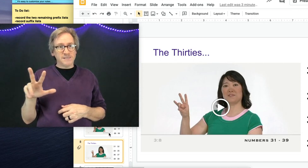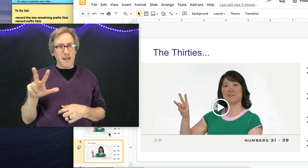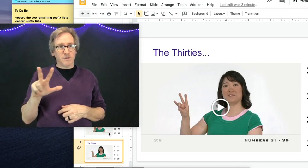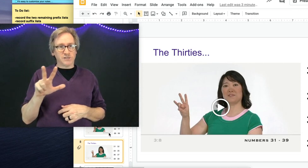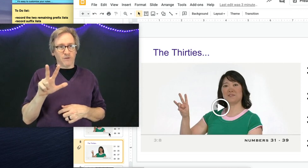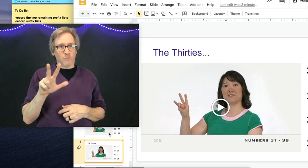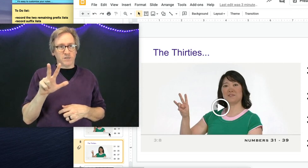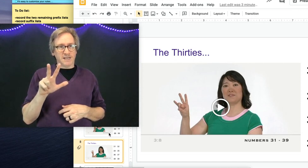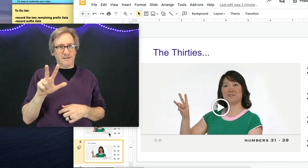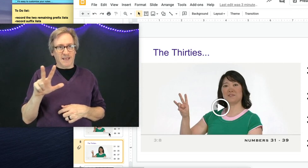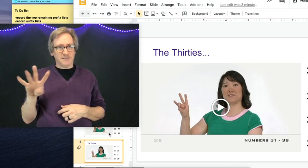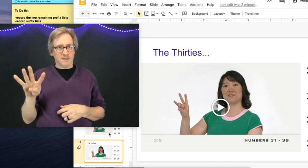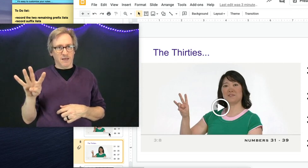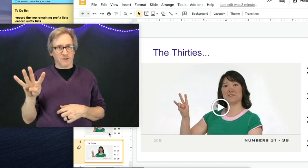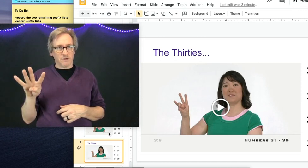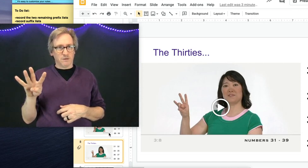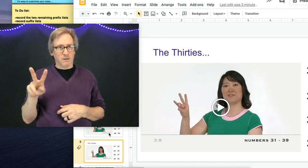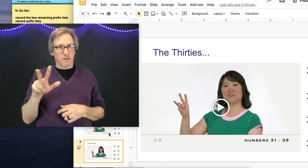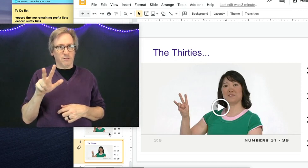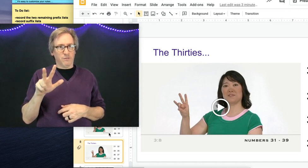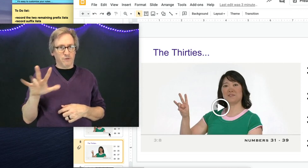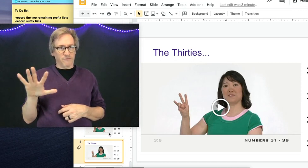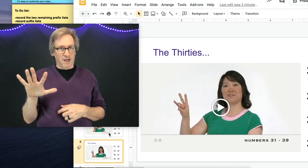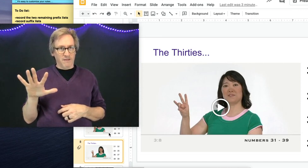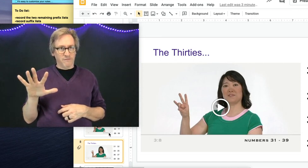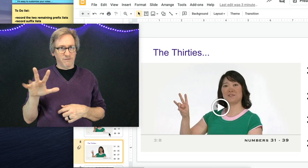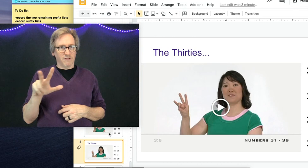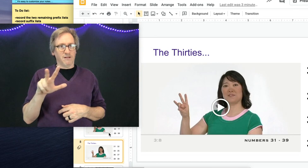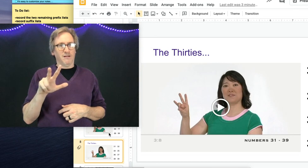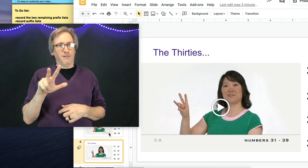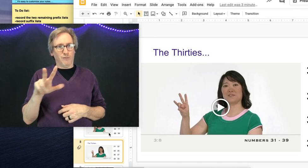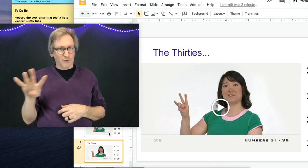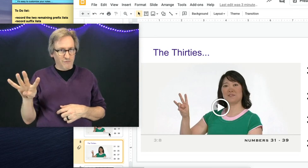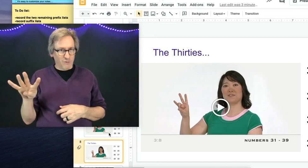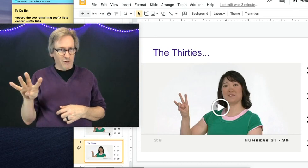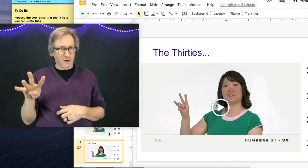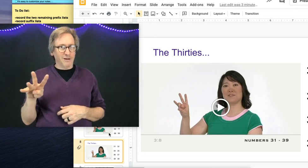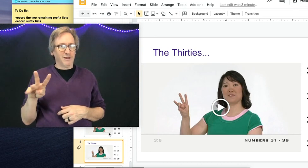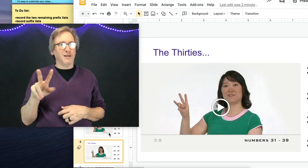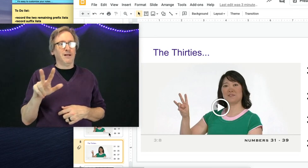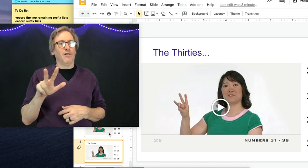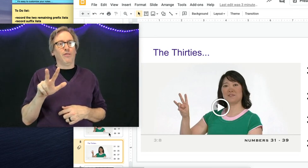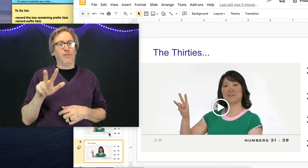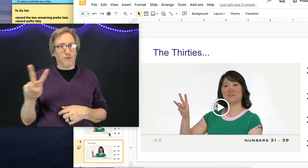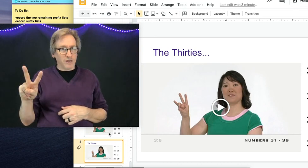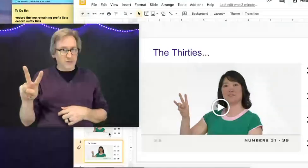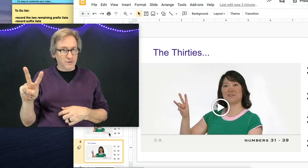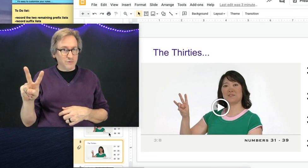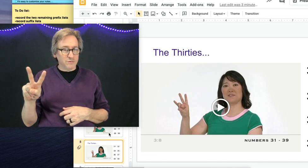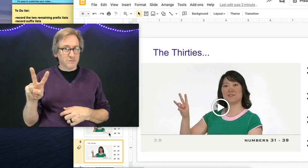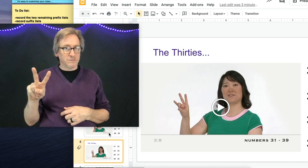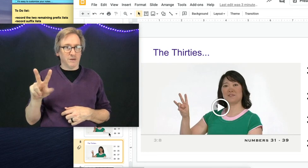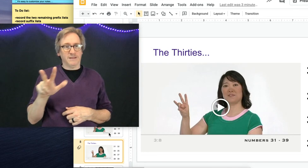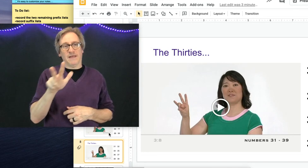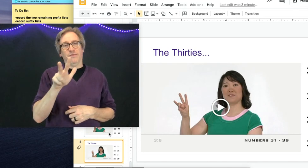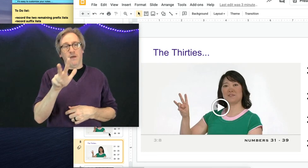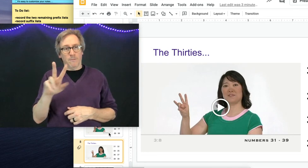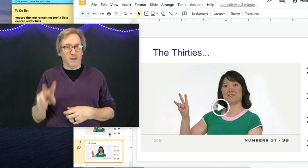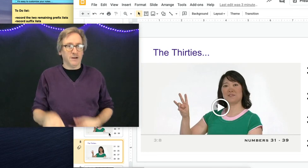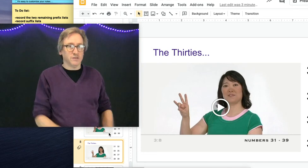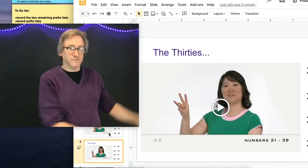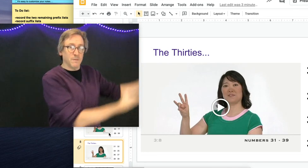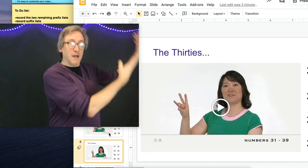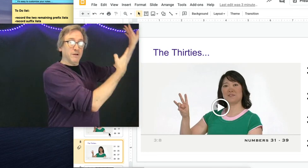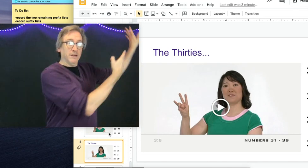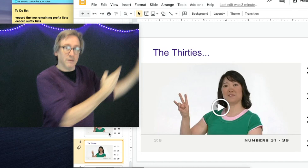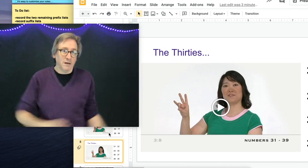35. Notice how it's going from one side of the hand to the other. 35, 34, 32. Right? That thumb